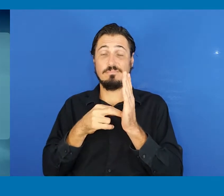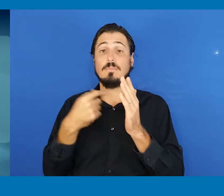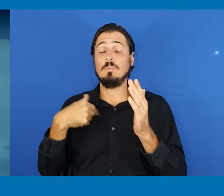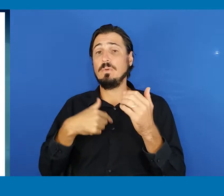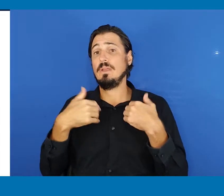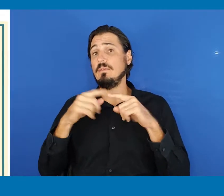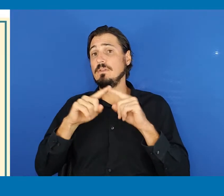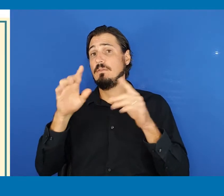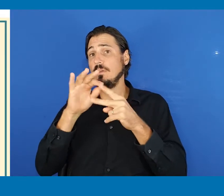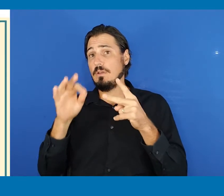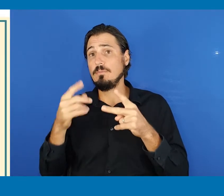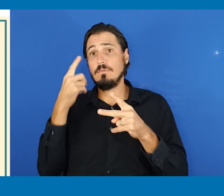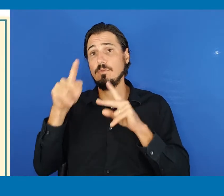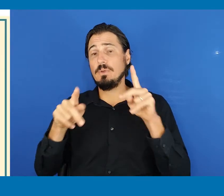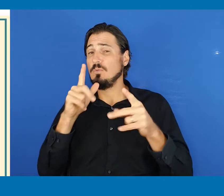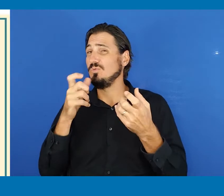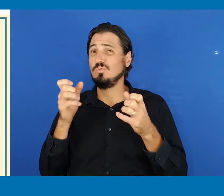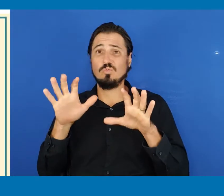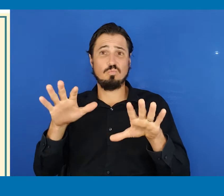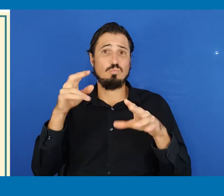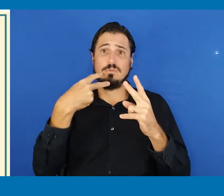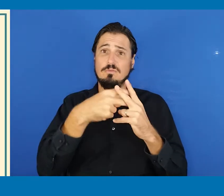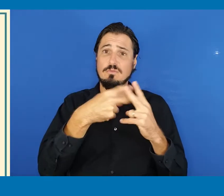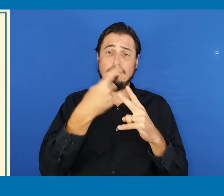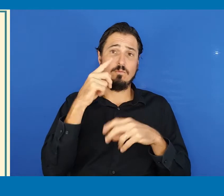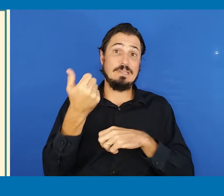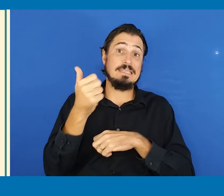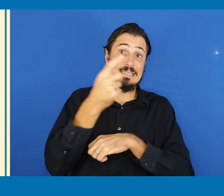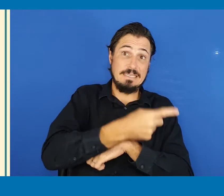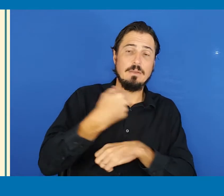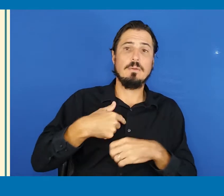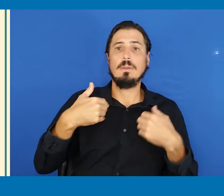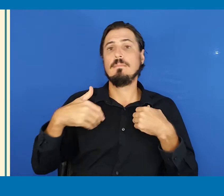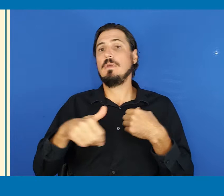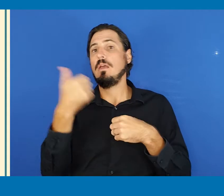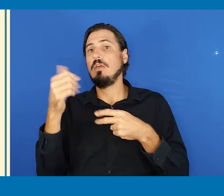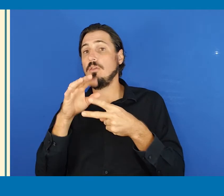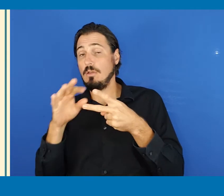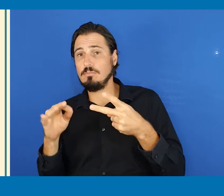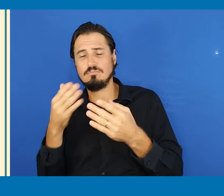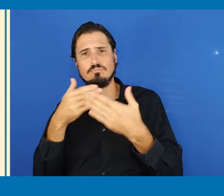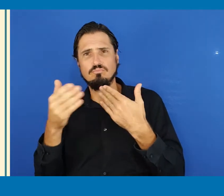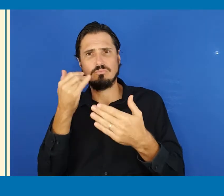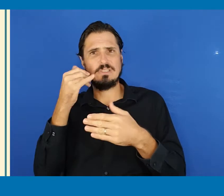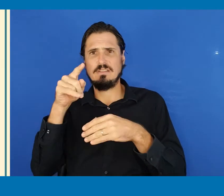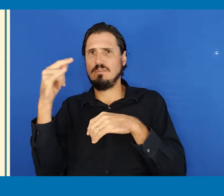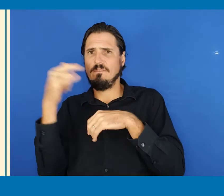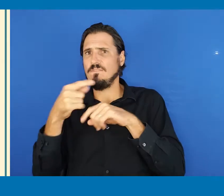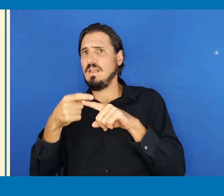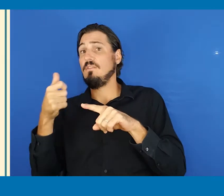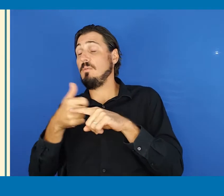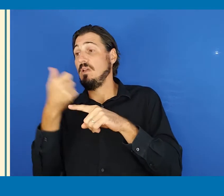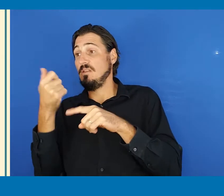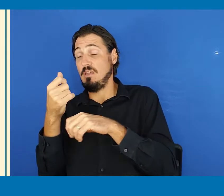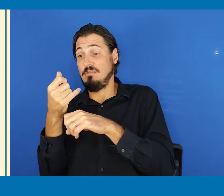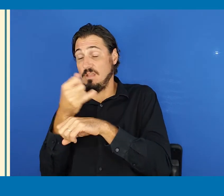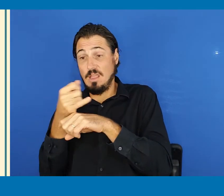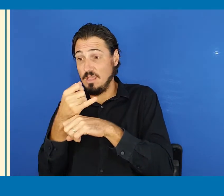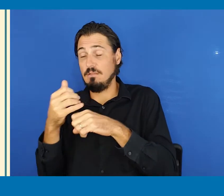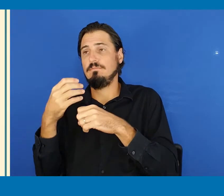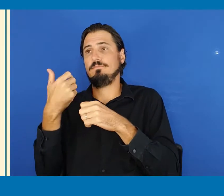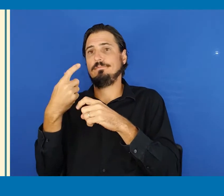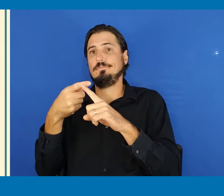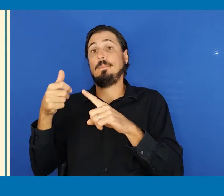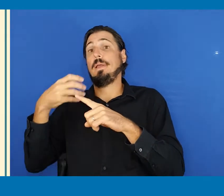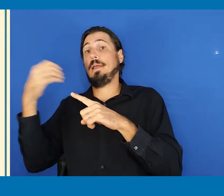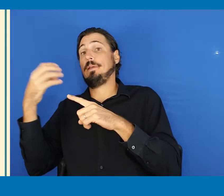effect. There are different options for travelers to shorten the required 10-day travel quarantine, whether you are an inter-island or